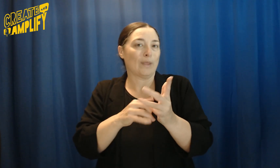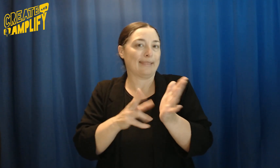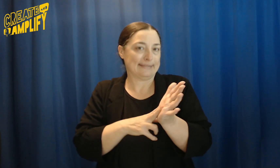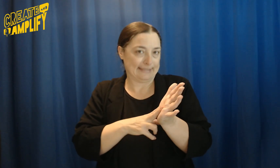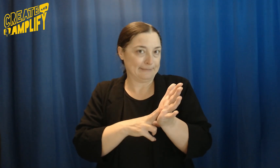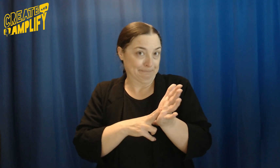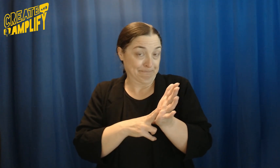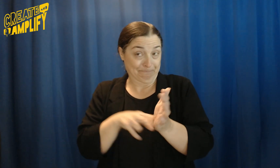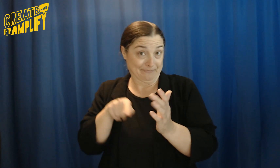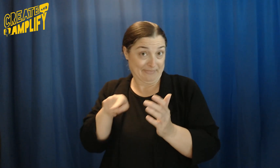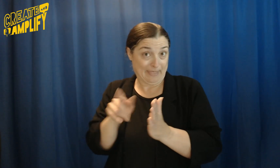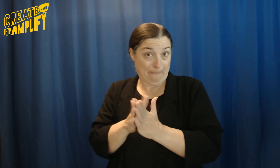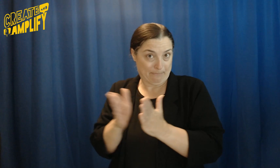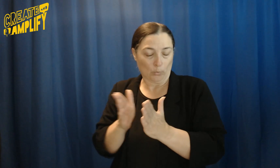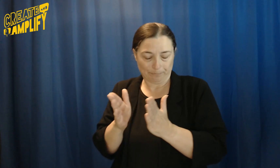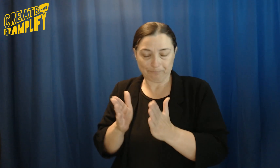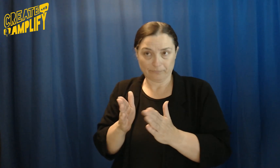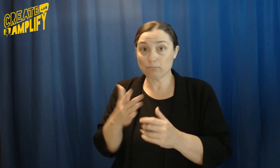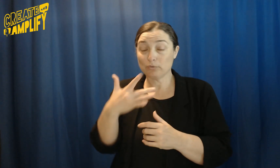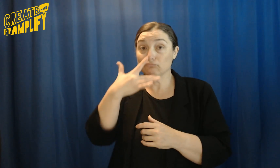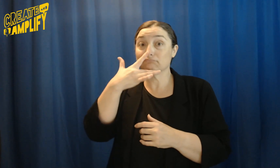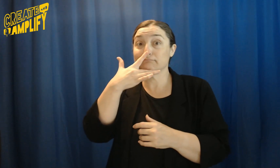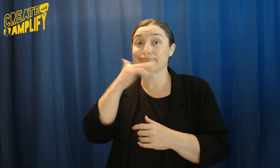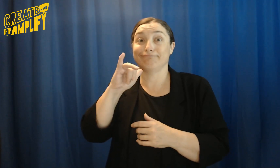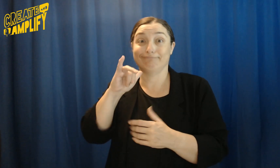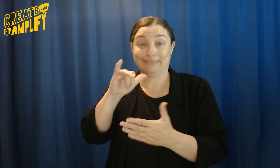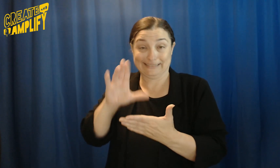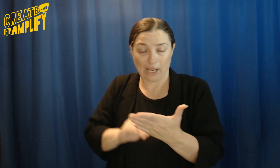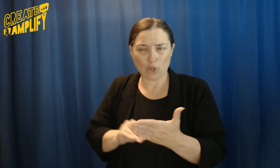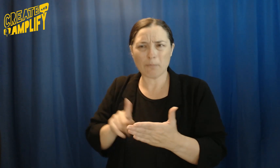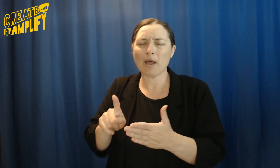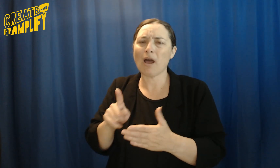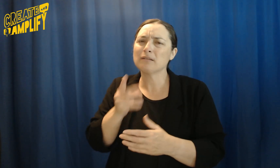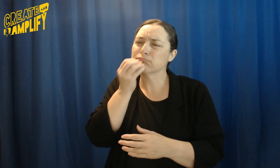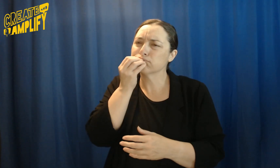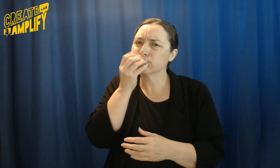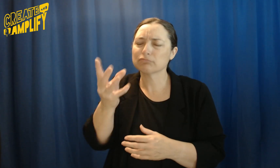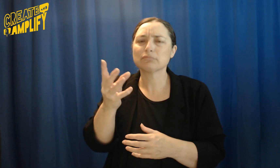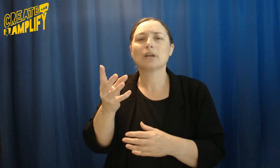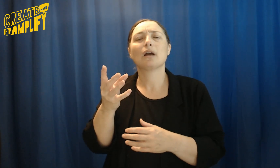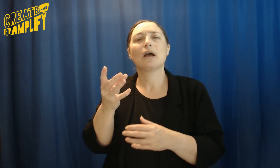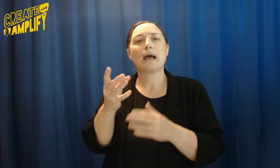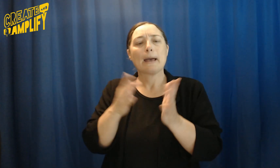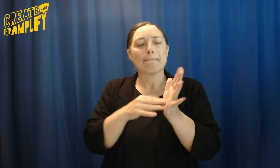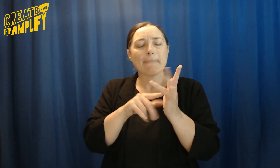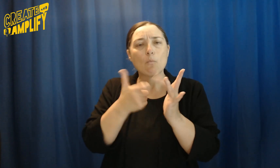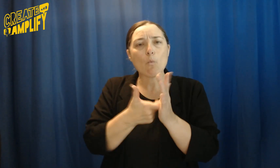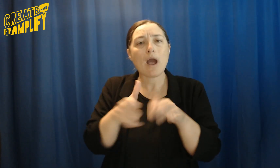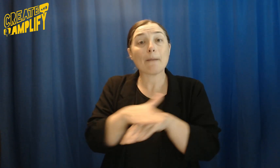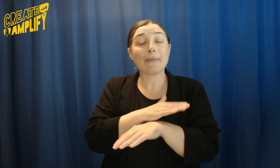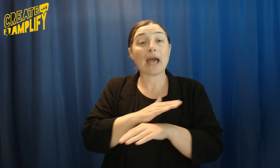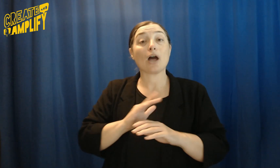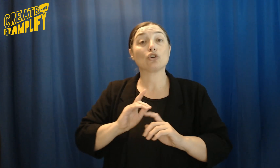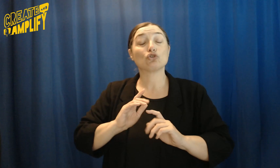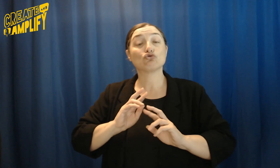me. This was a memoir about transition, trauma, travel,